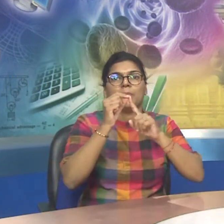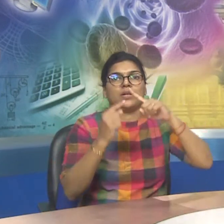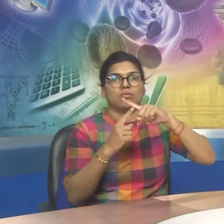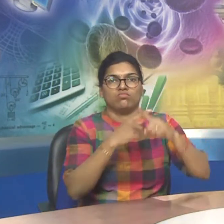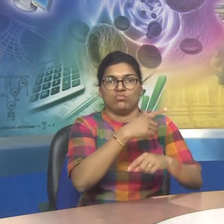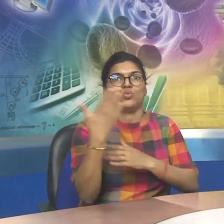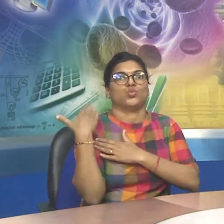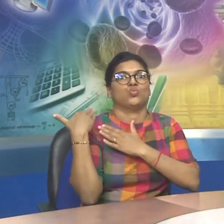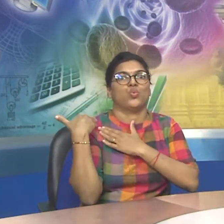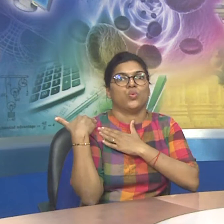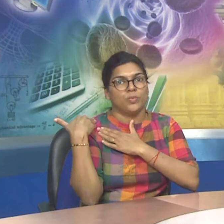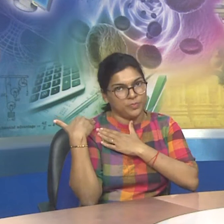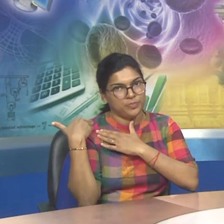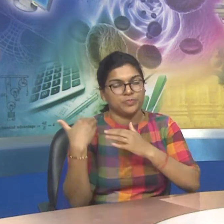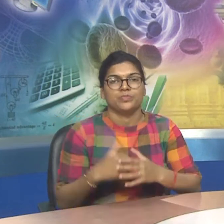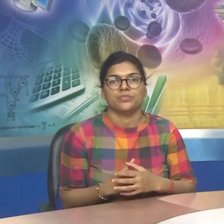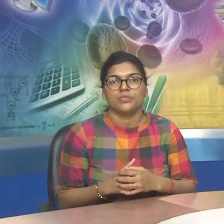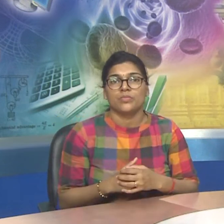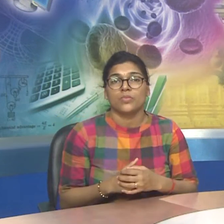this NPT treaty.